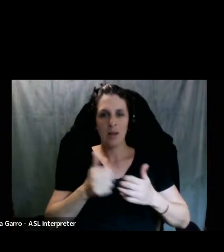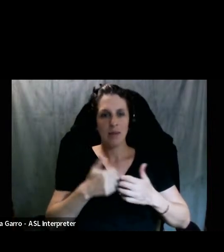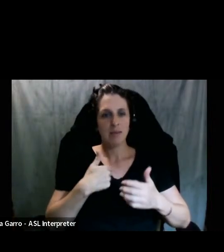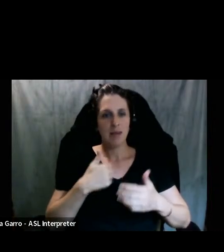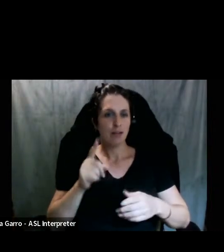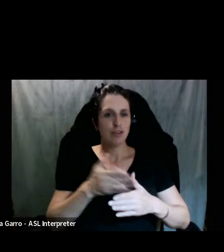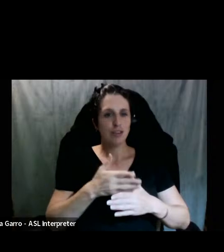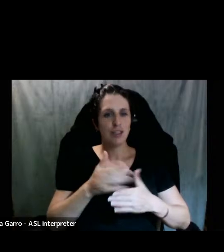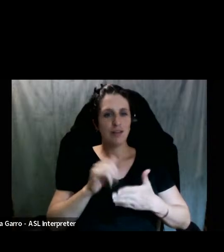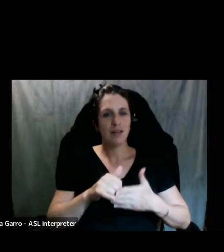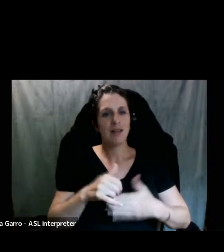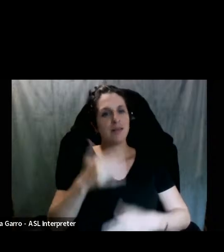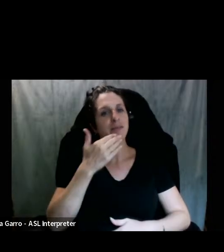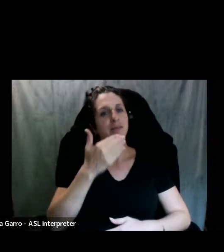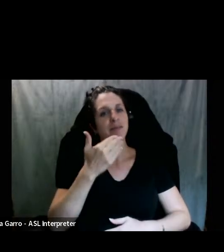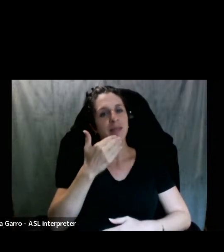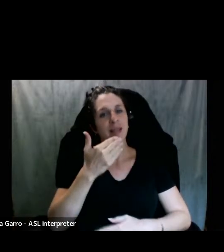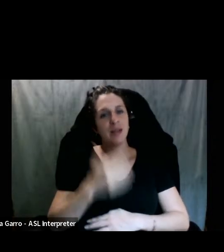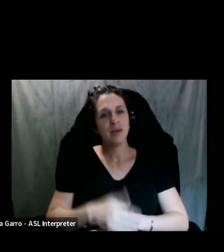Thank you.